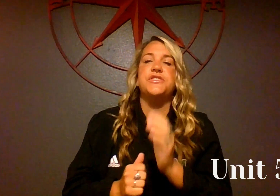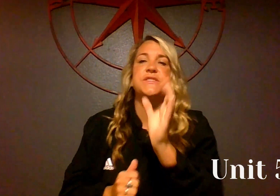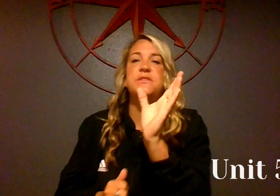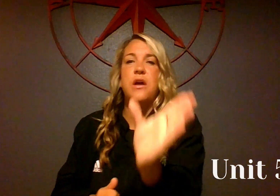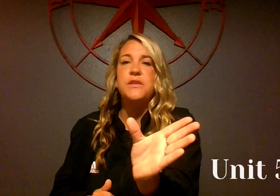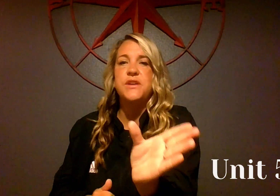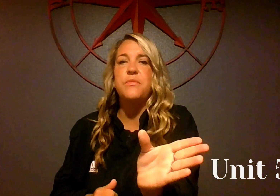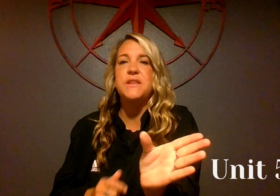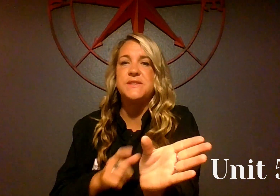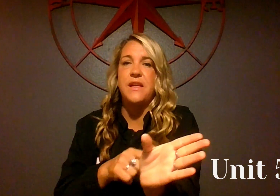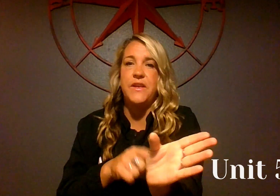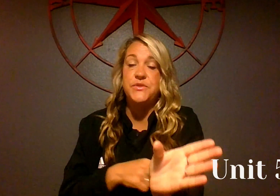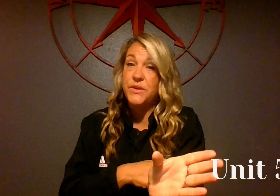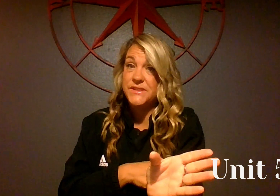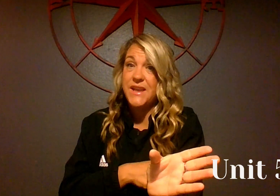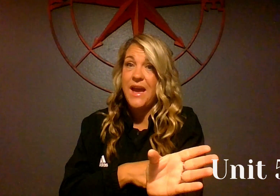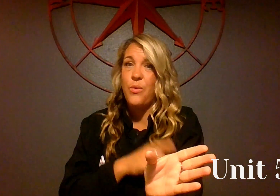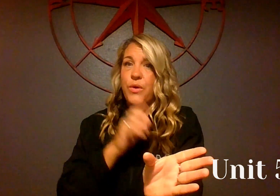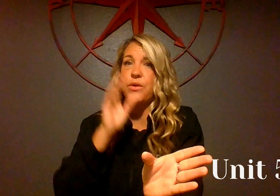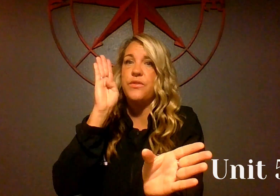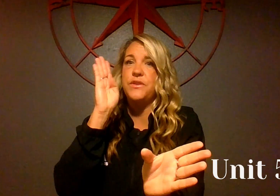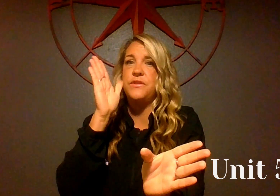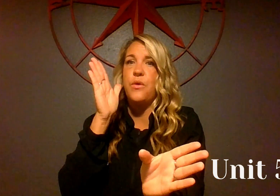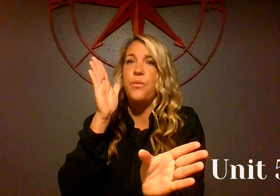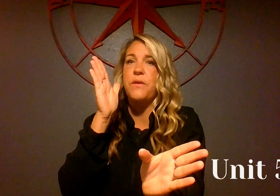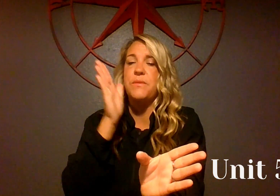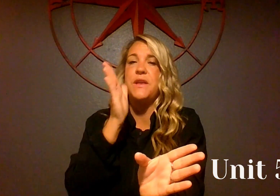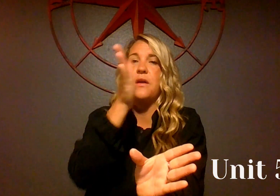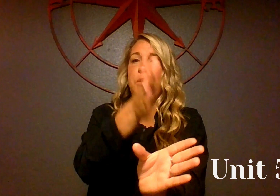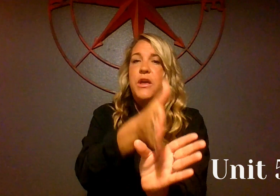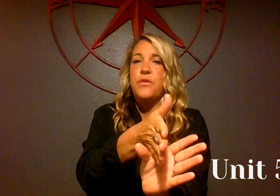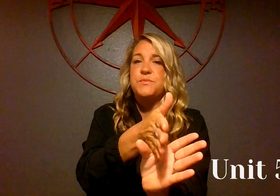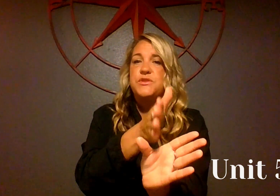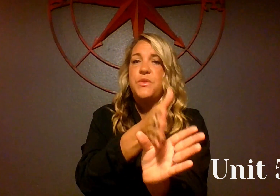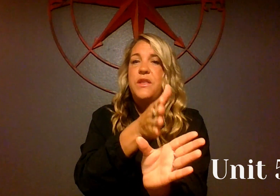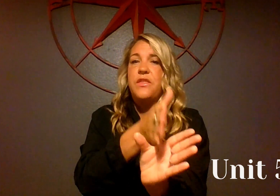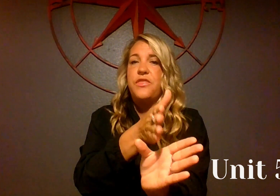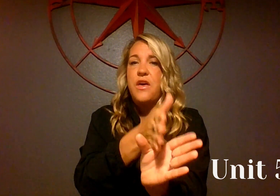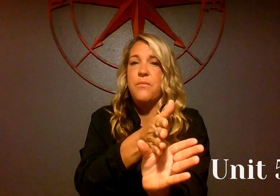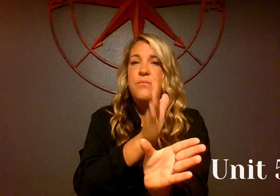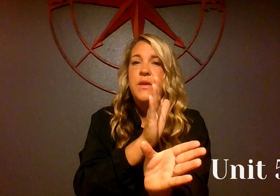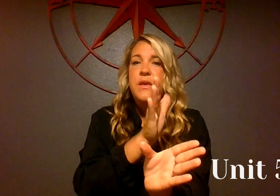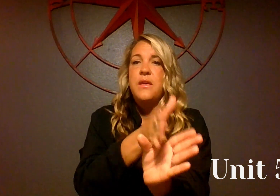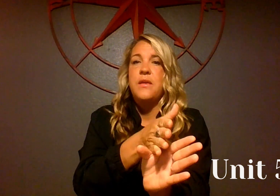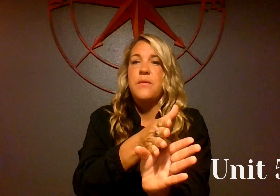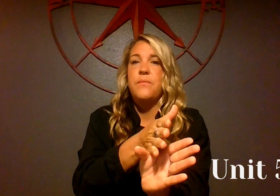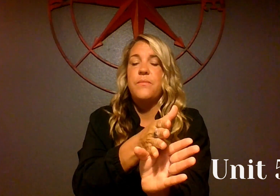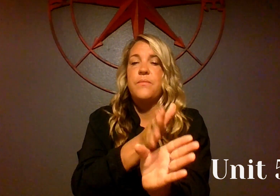Psychologist, non-dominant slightly twisted outward. The open B dominant goes between the thumb.